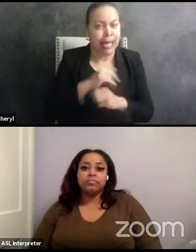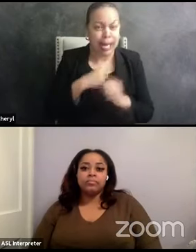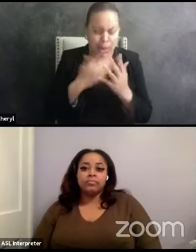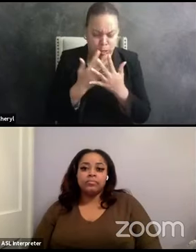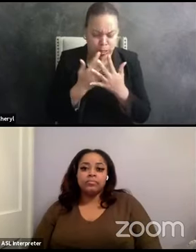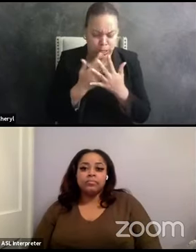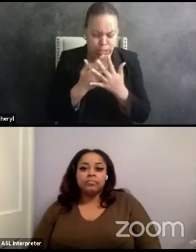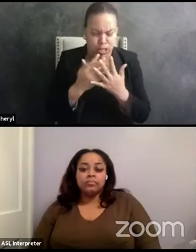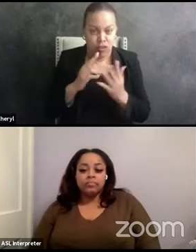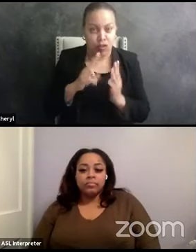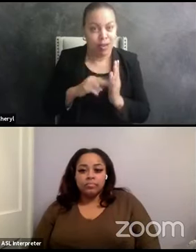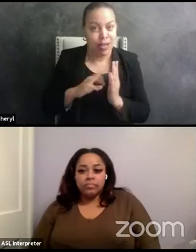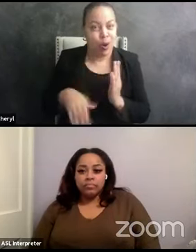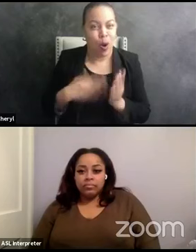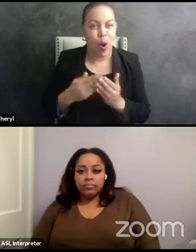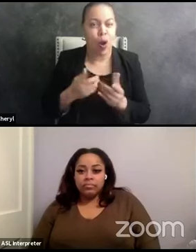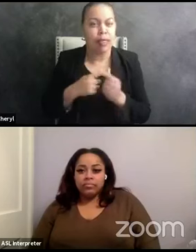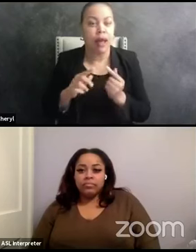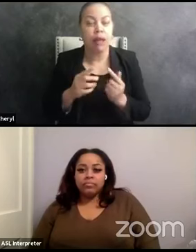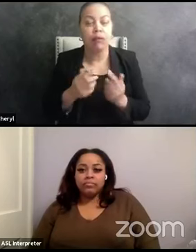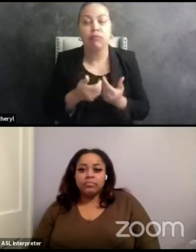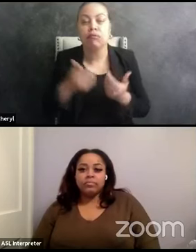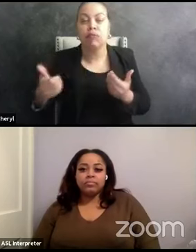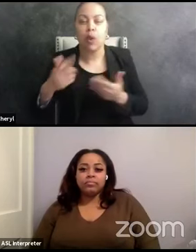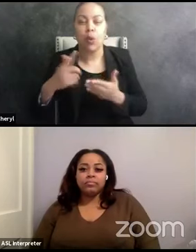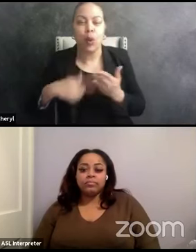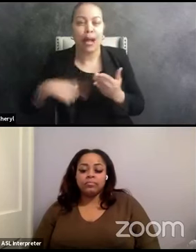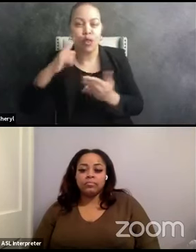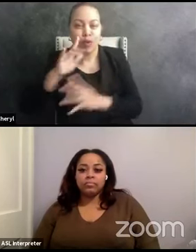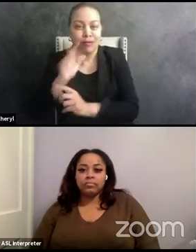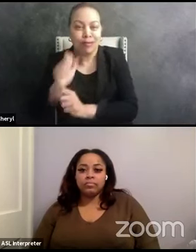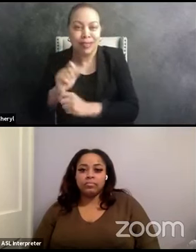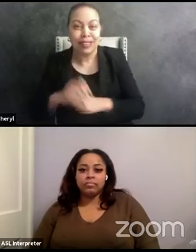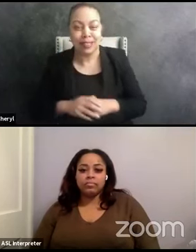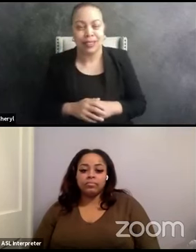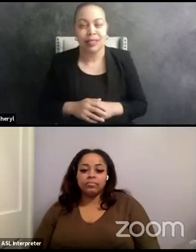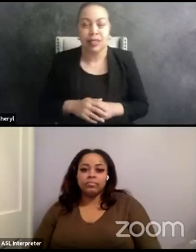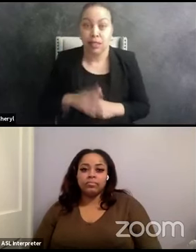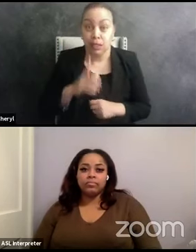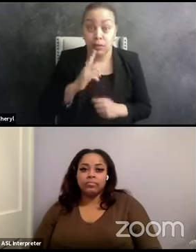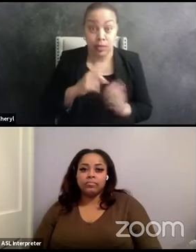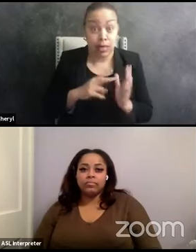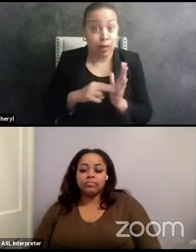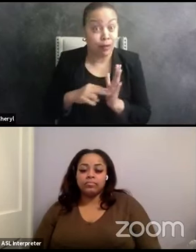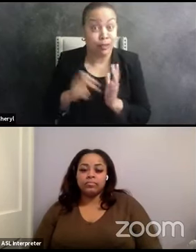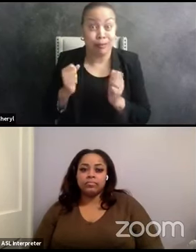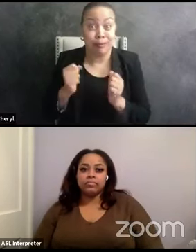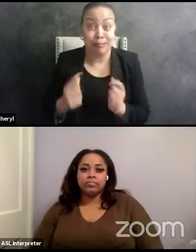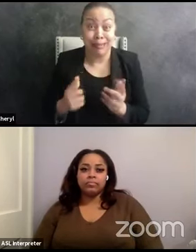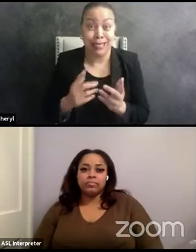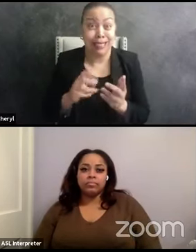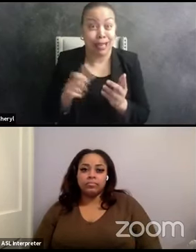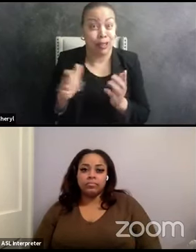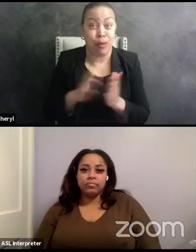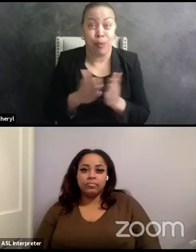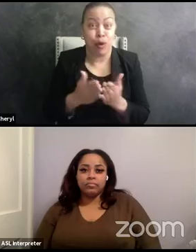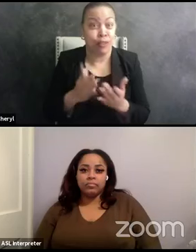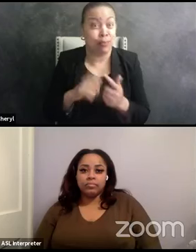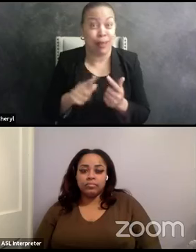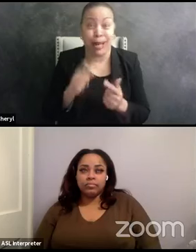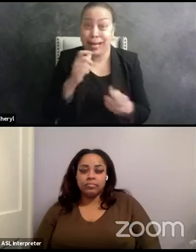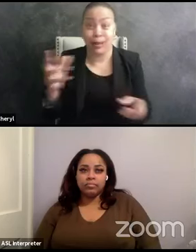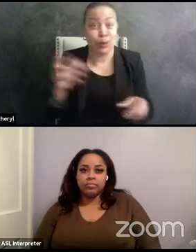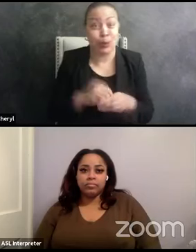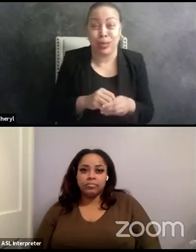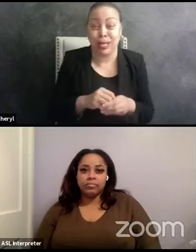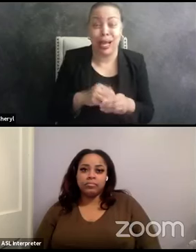intriguing. So there were a whole other like books basically of stuff I researched that never made it in because as I narrowed it down, it didn't